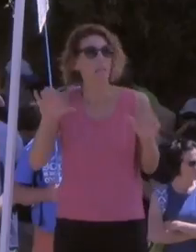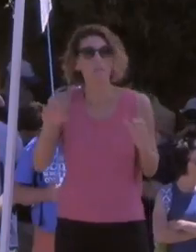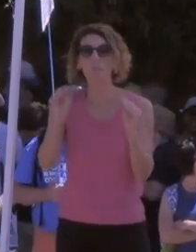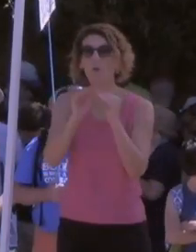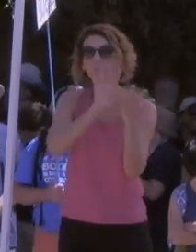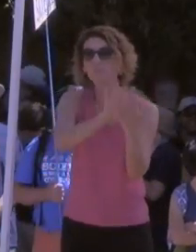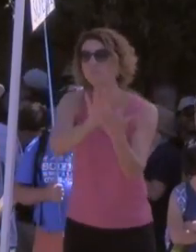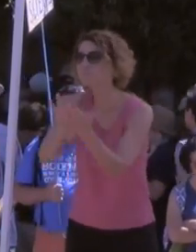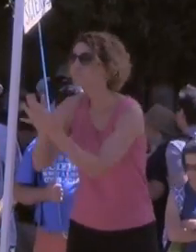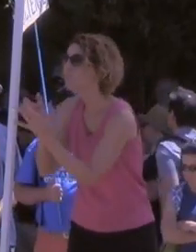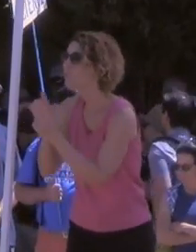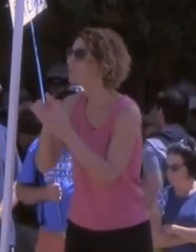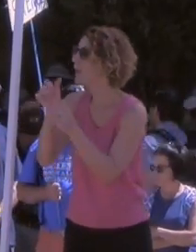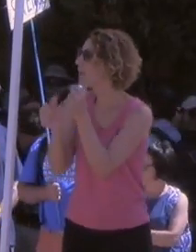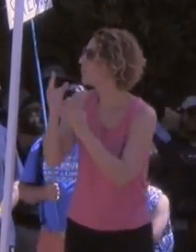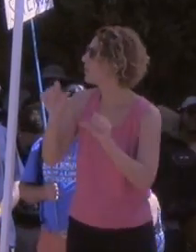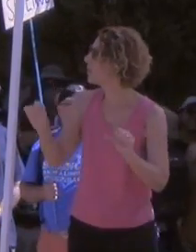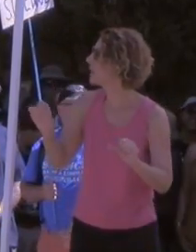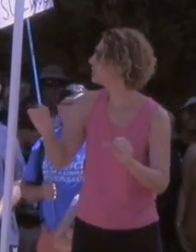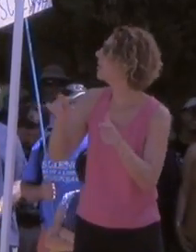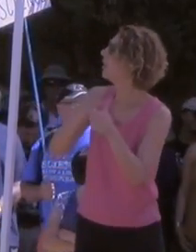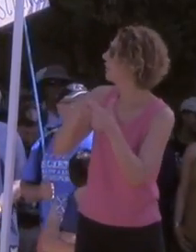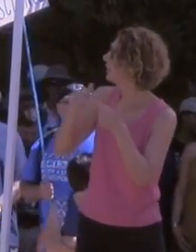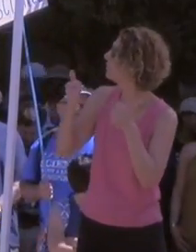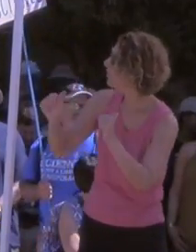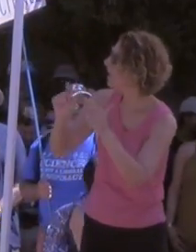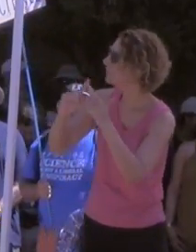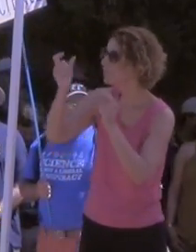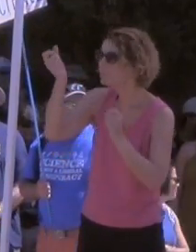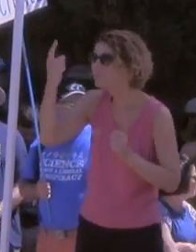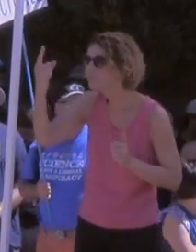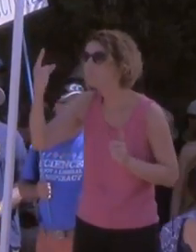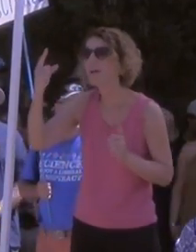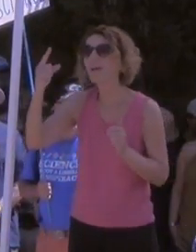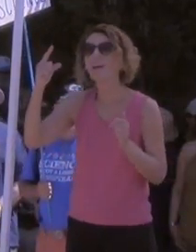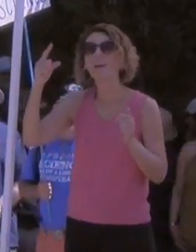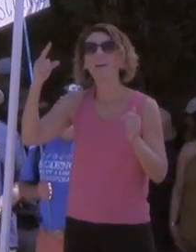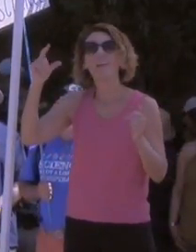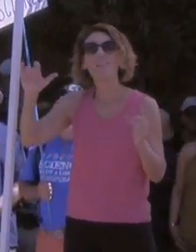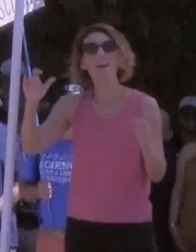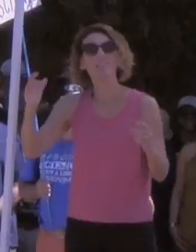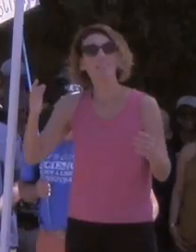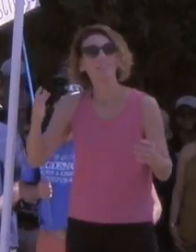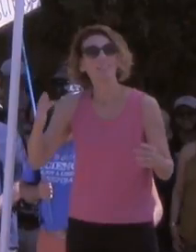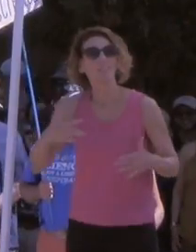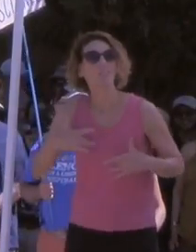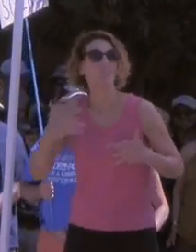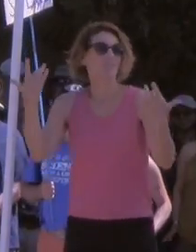to everyone we can, just so we can understand the joy and the beauty of